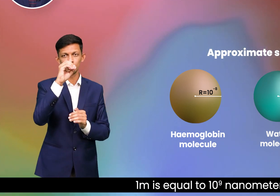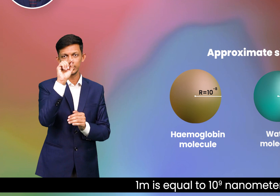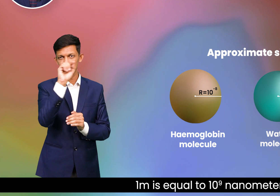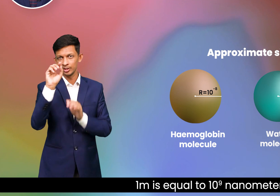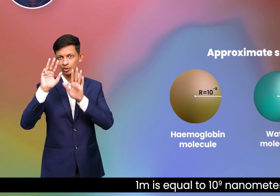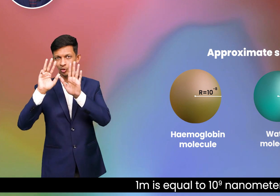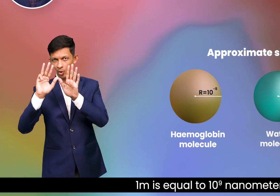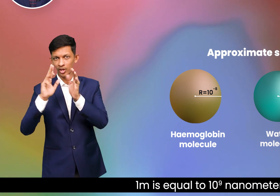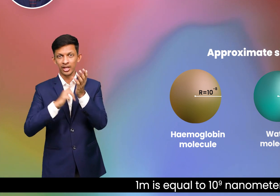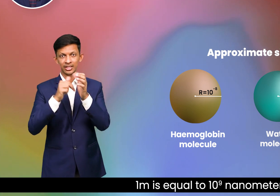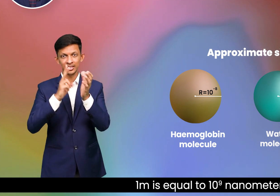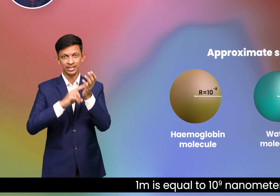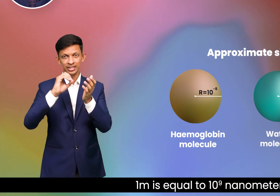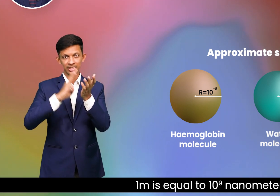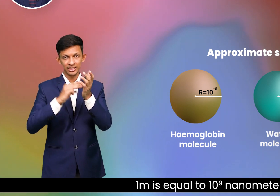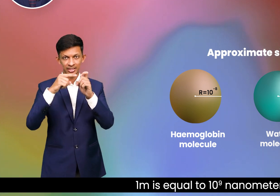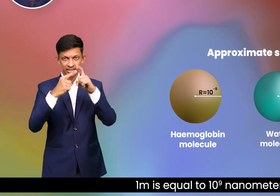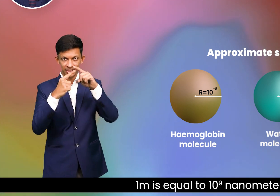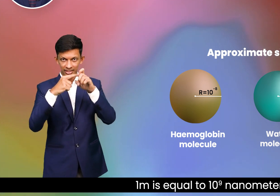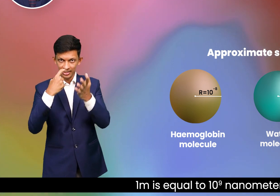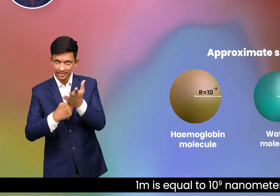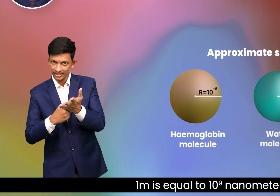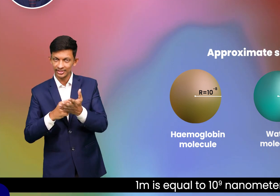9 nanometer.